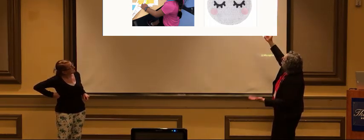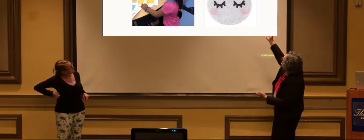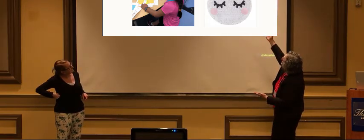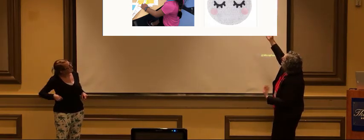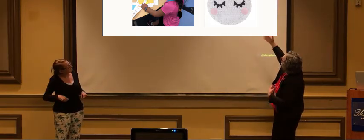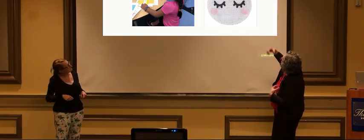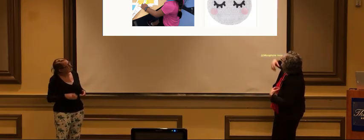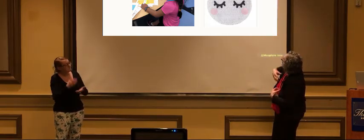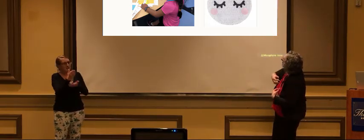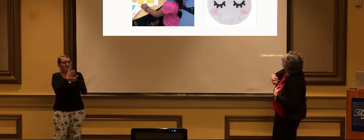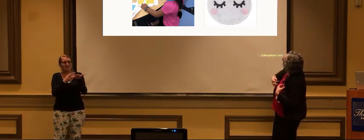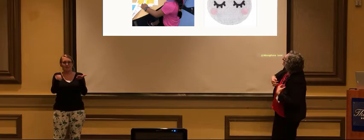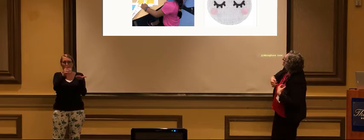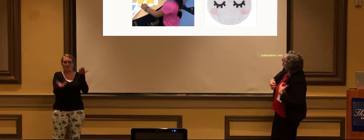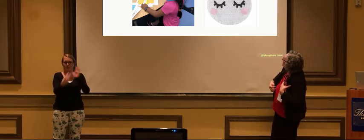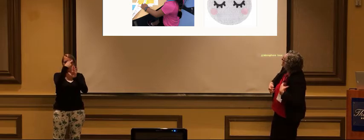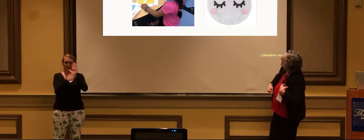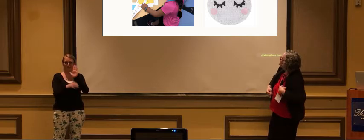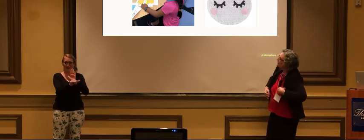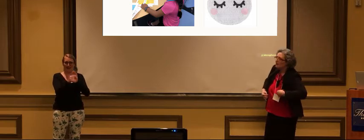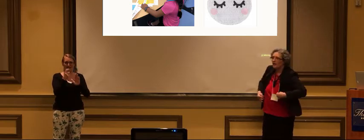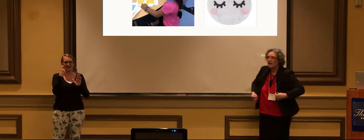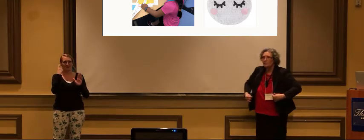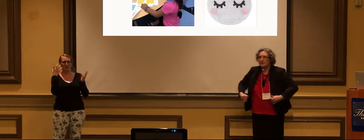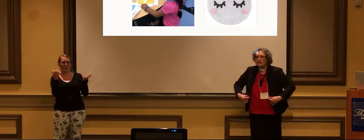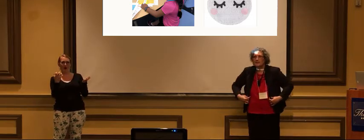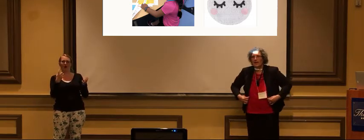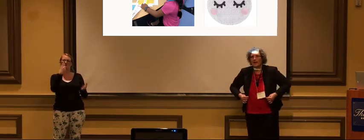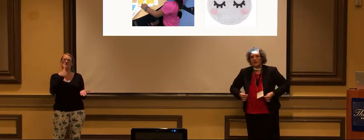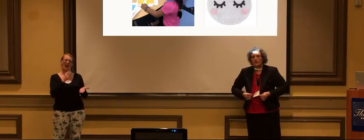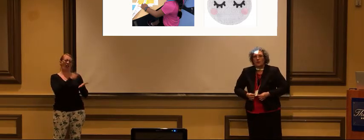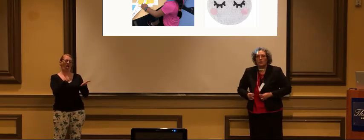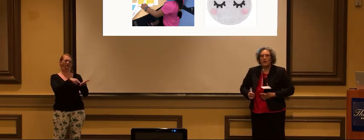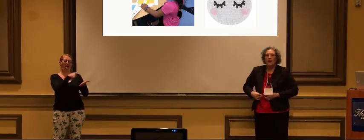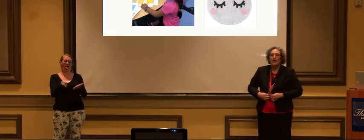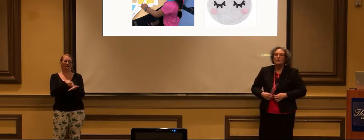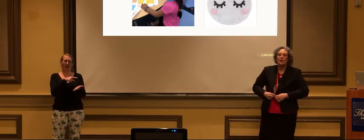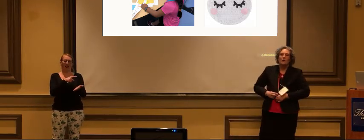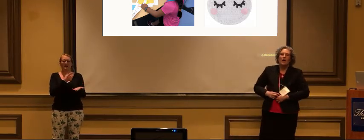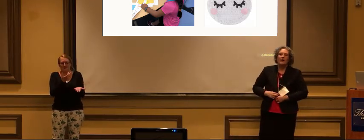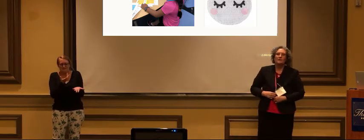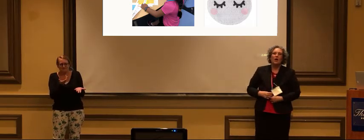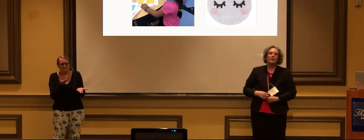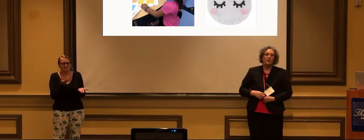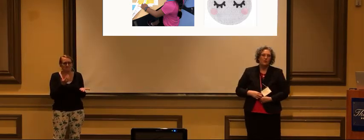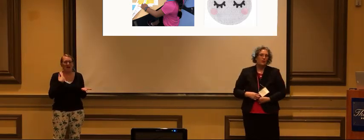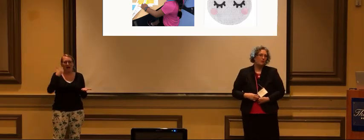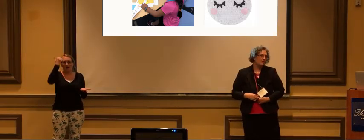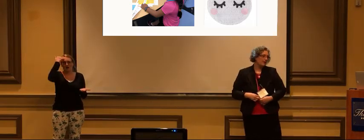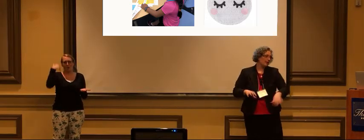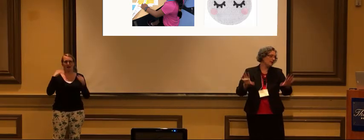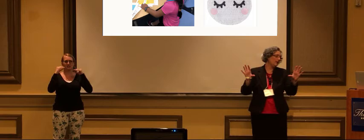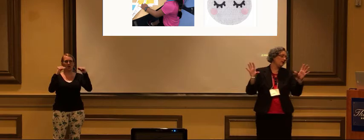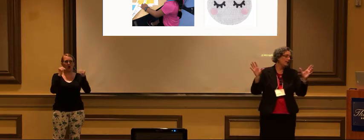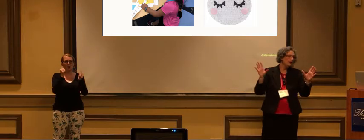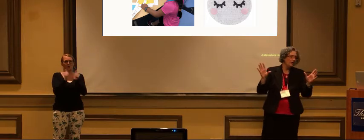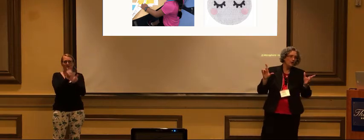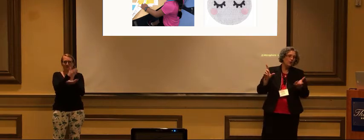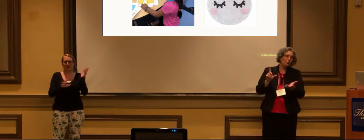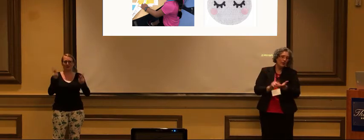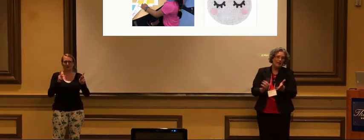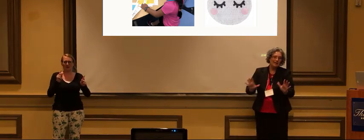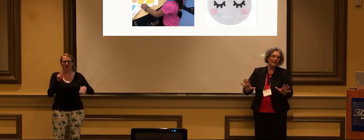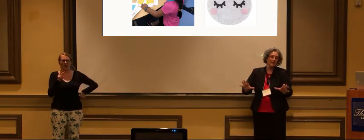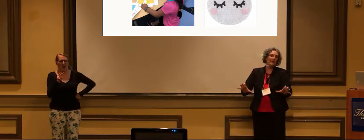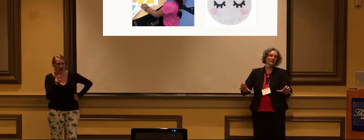Now, some of you may read that and see all the red and say, I know I have taught with other people who've been like, oh,